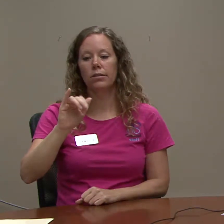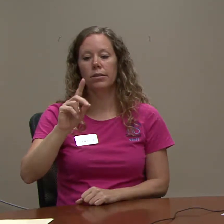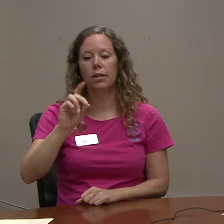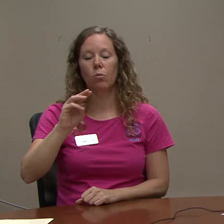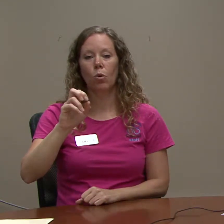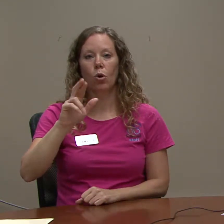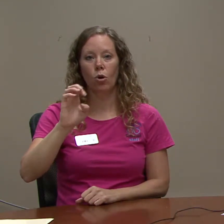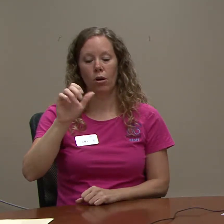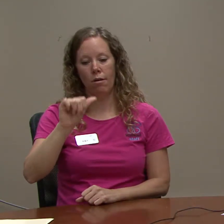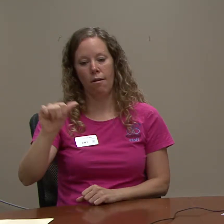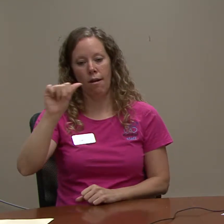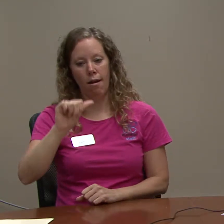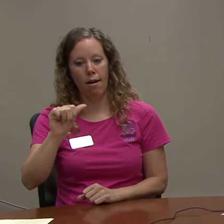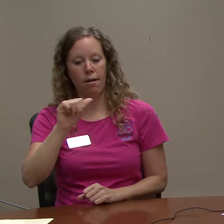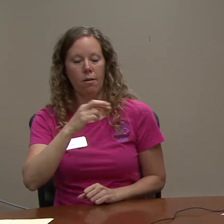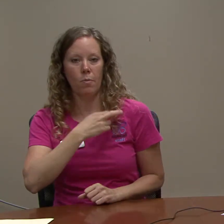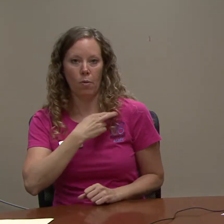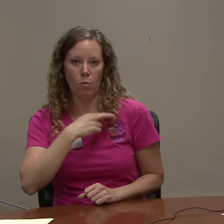askidmore@bobrumble.org.